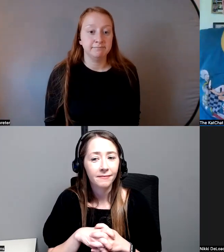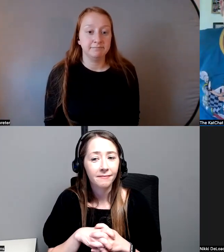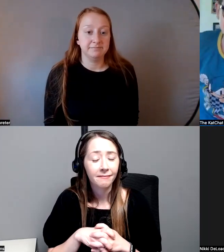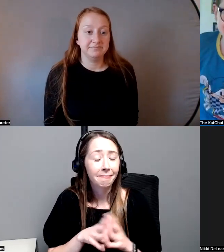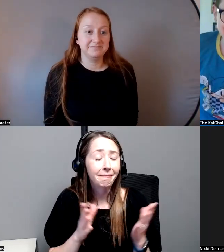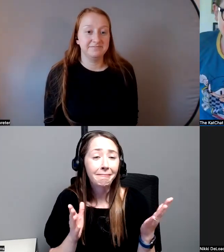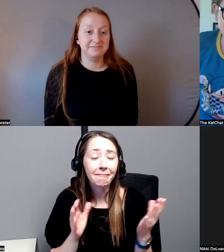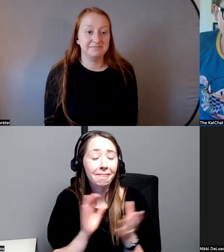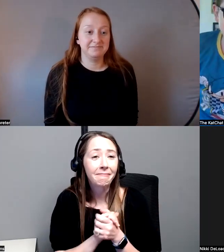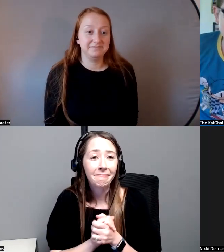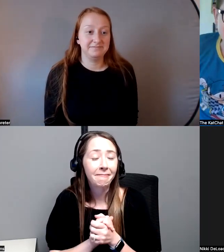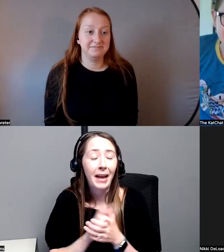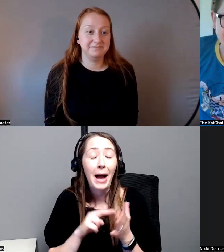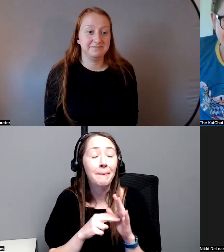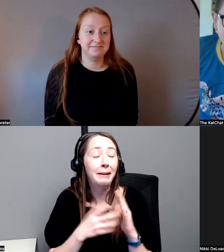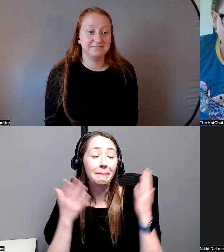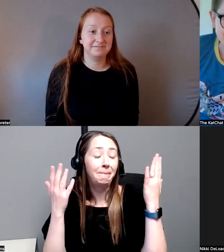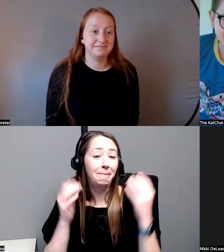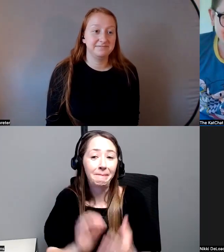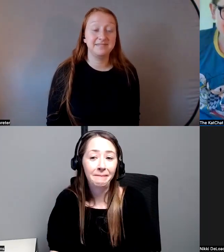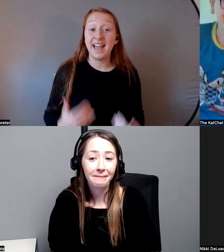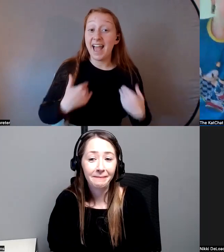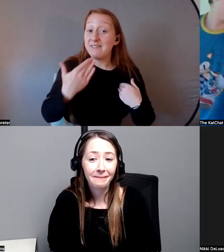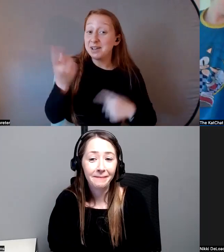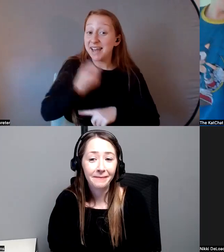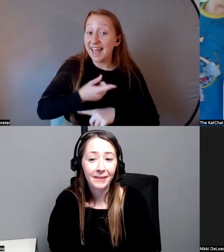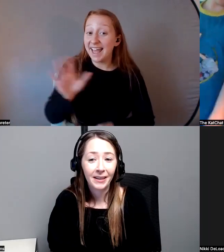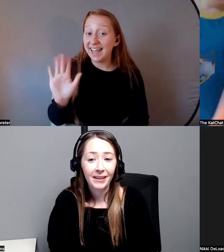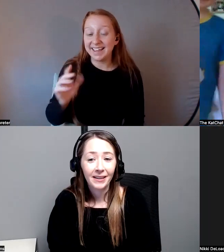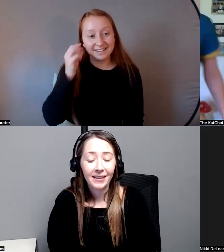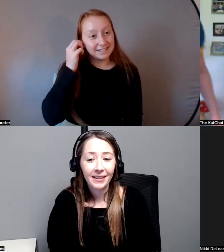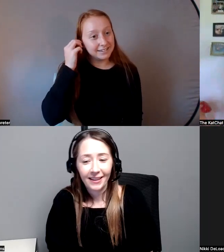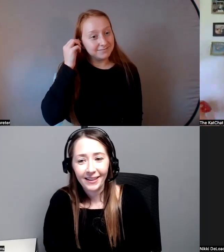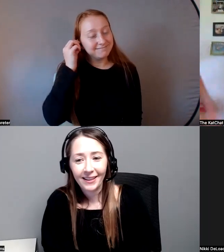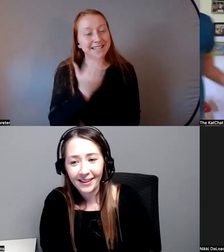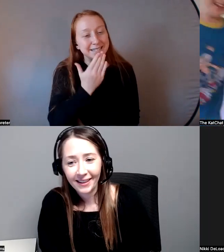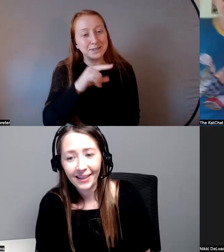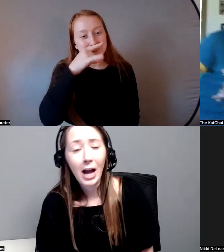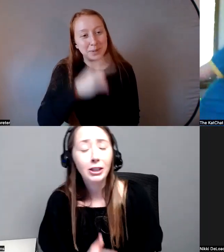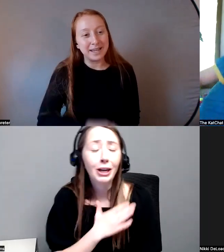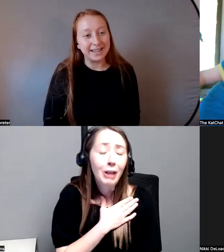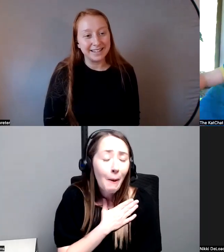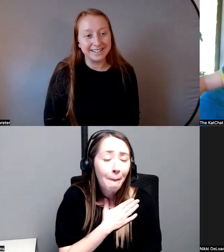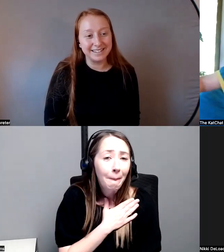By the I way, mean, No, have a good day, Nikki. he's a 310 with a big